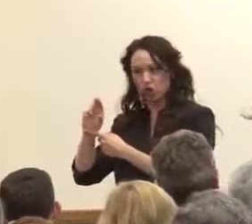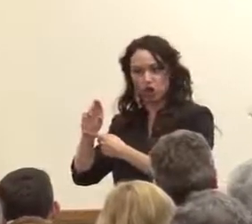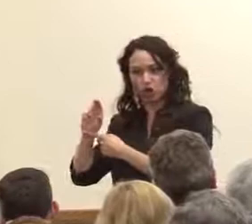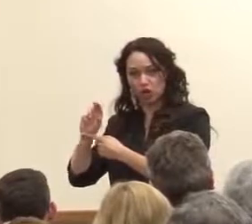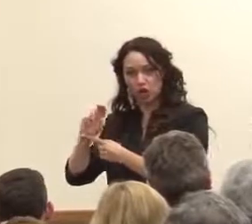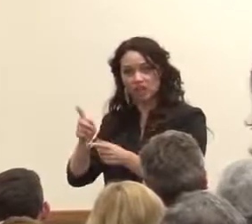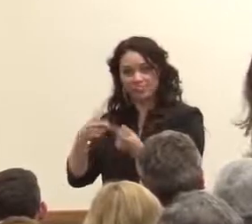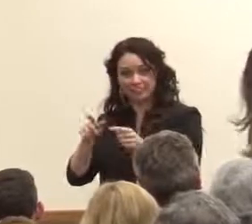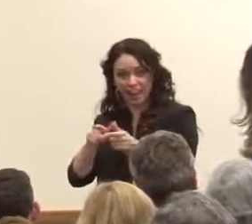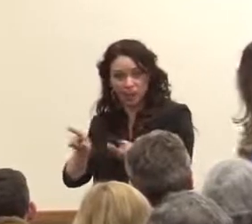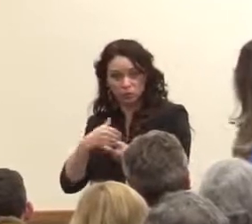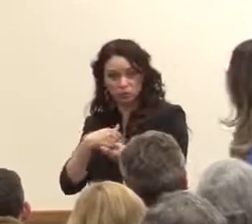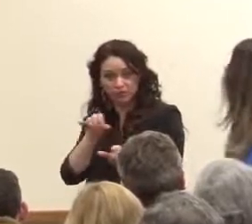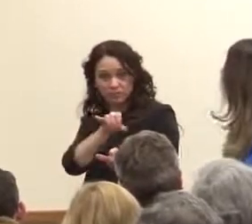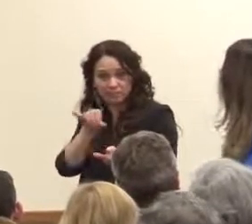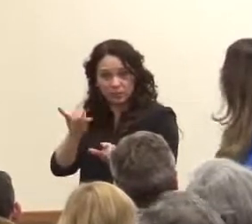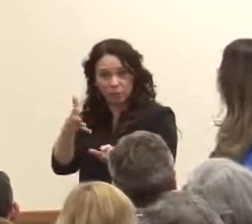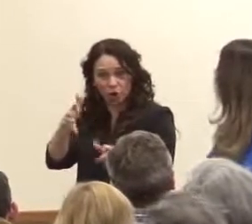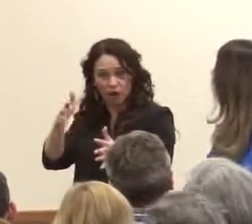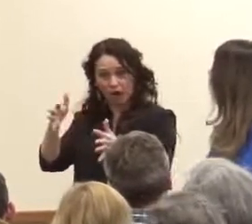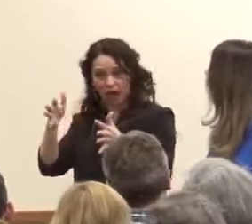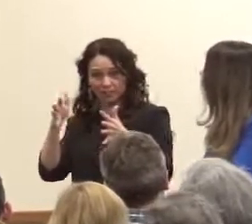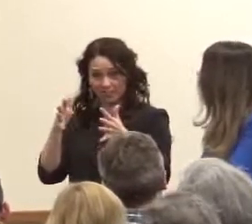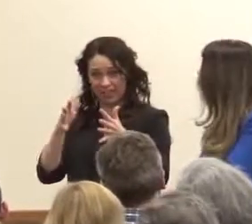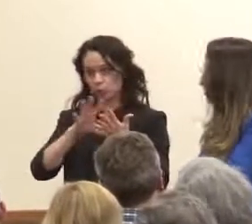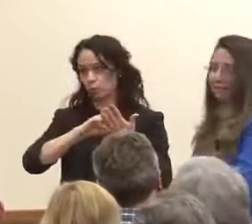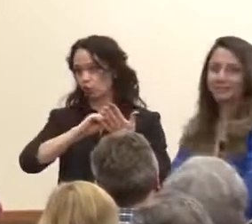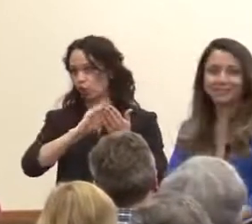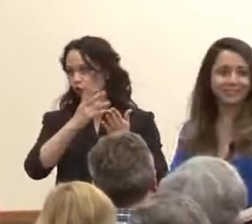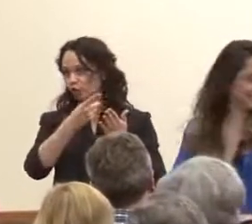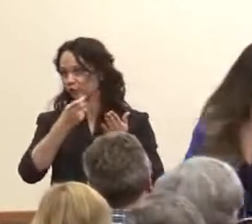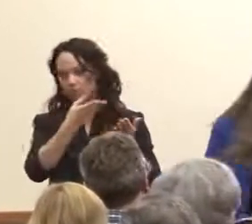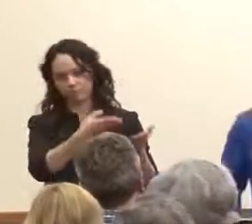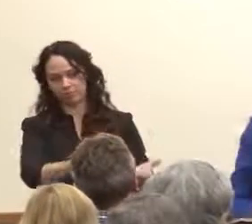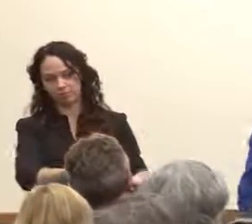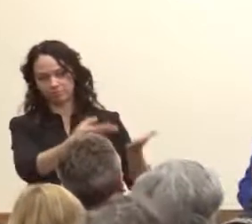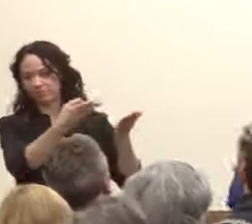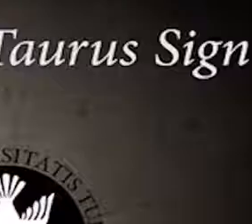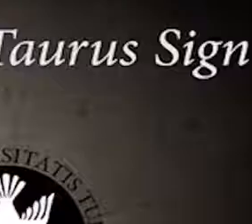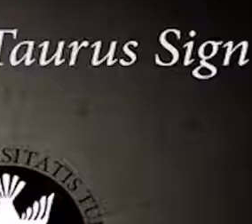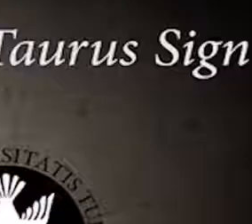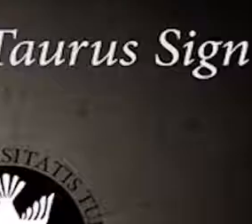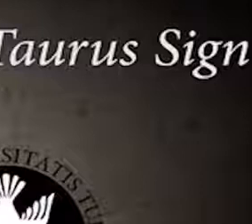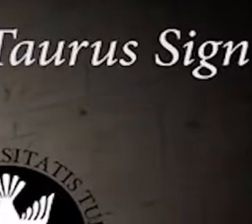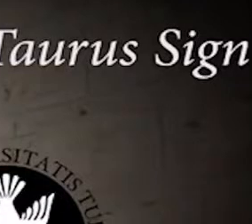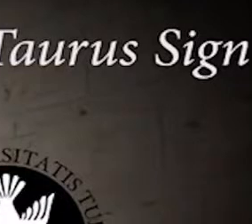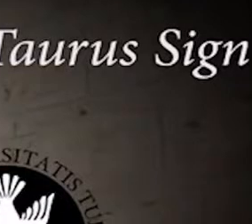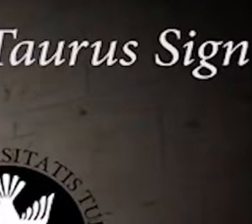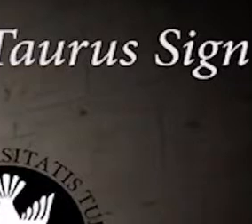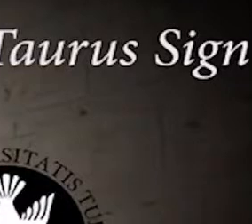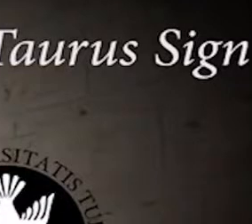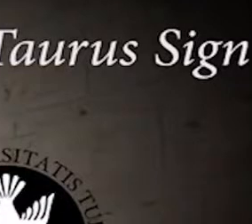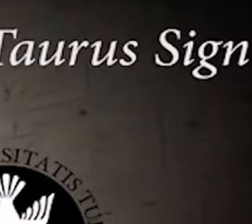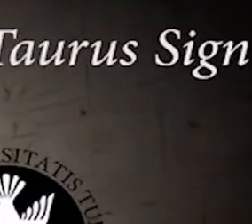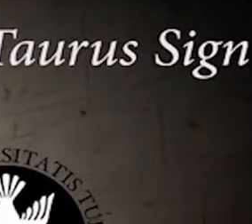sign languages have similar sorts of things, as we're going to learn from Rabia Ergin.